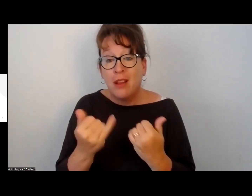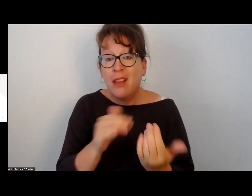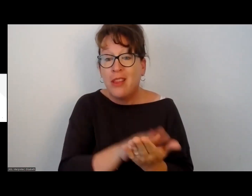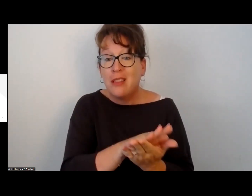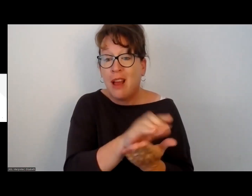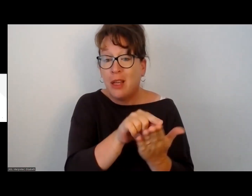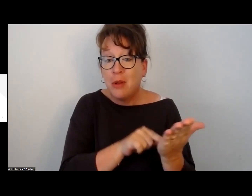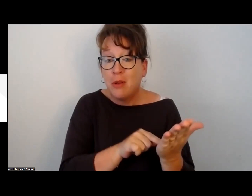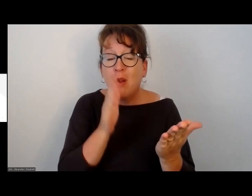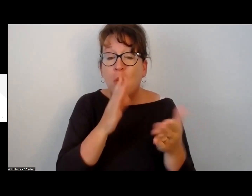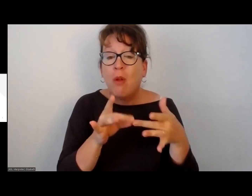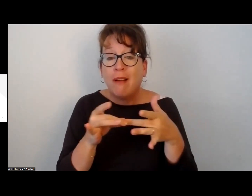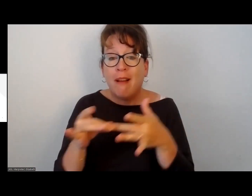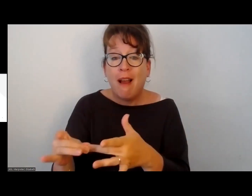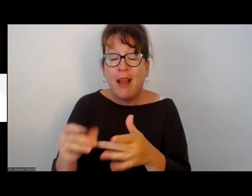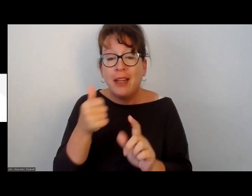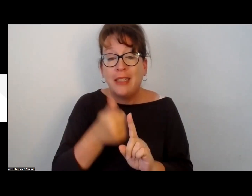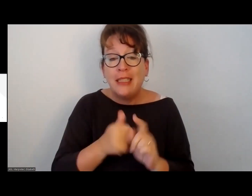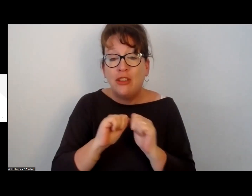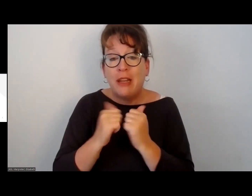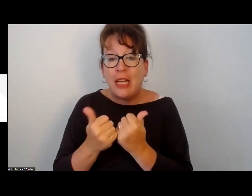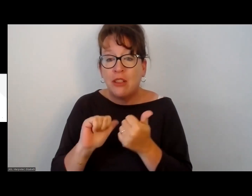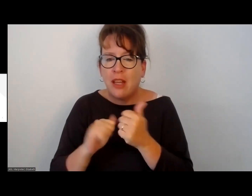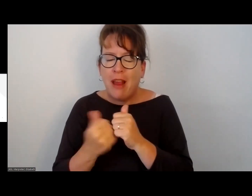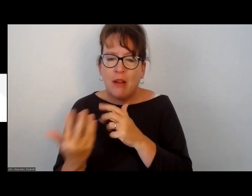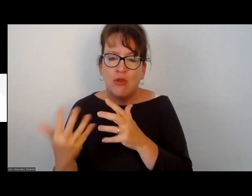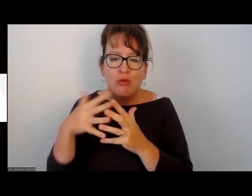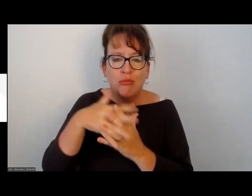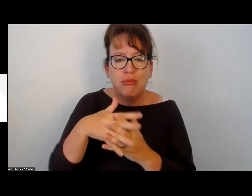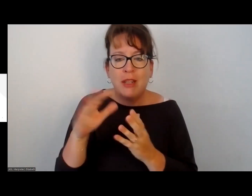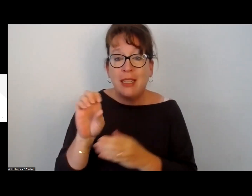they implement EJ, right, into their programs and into